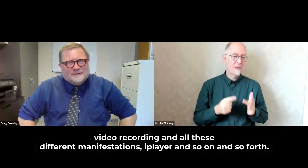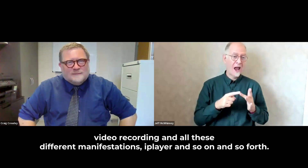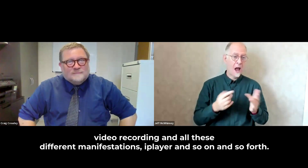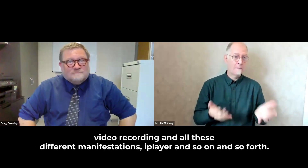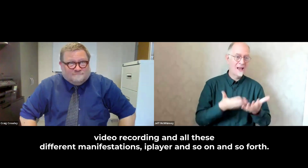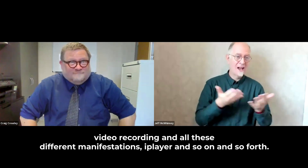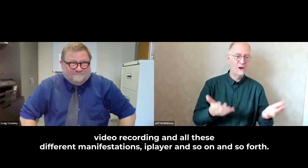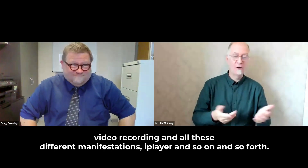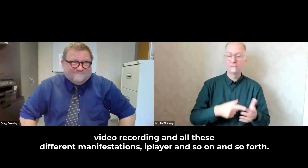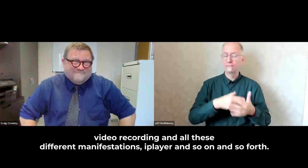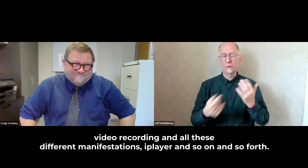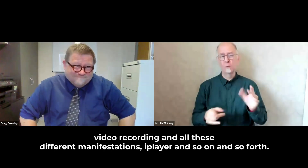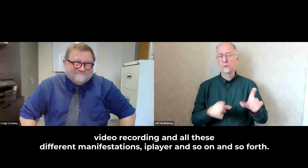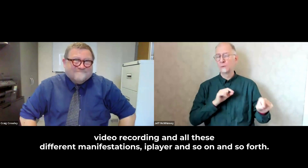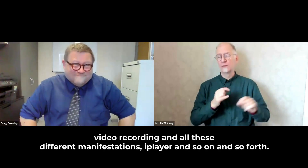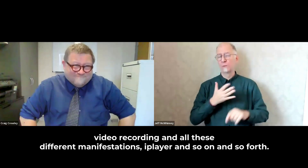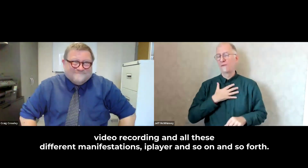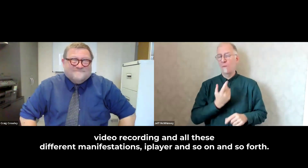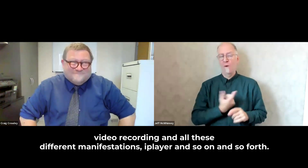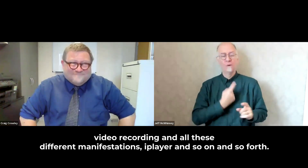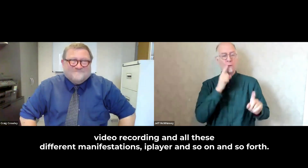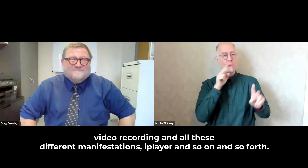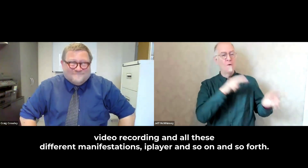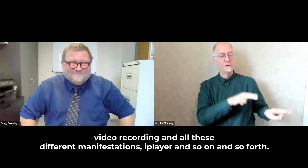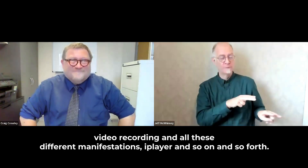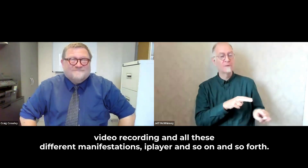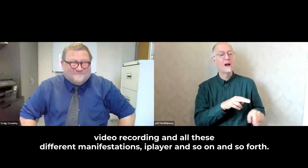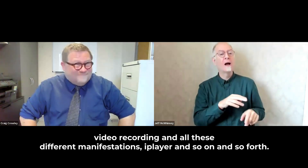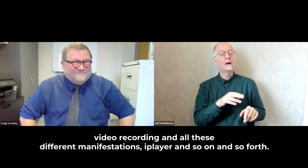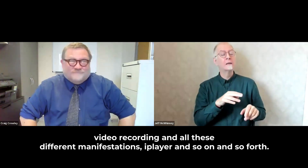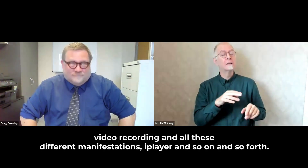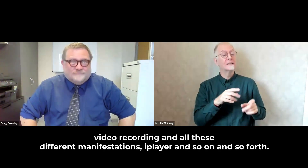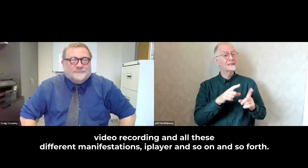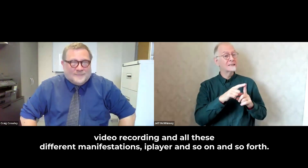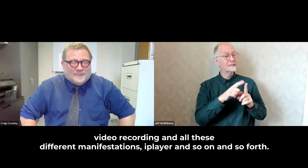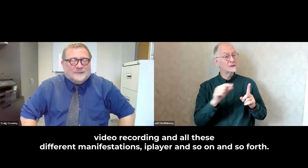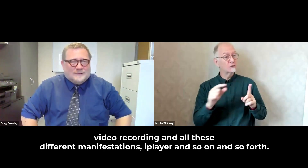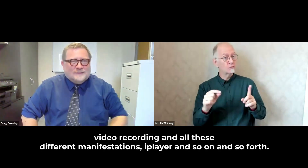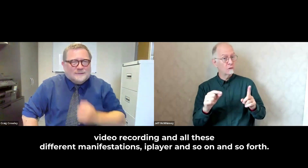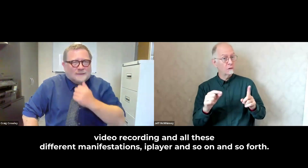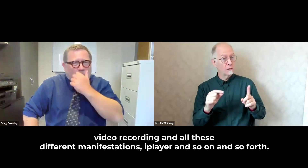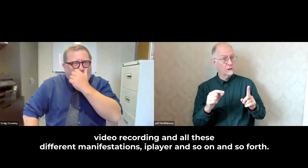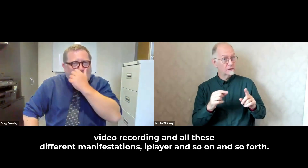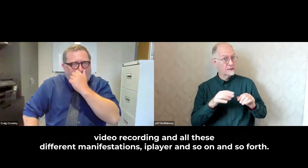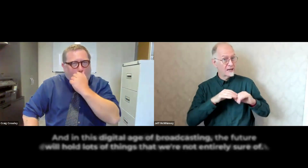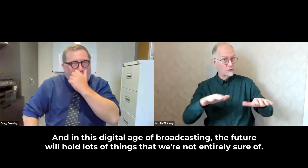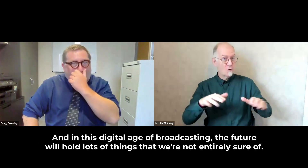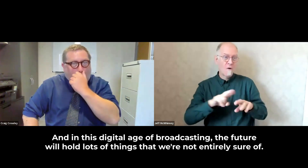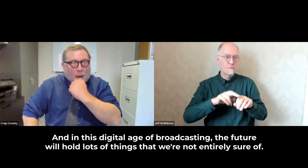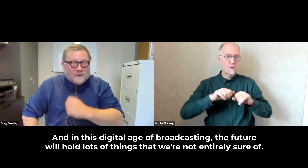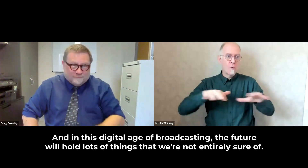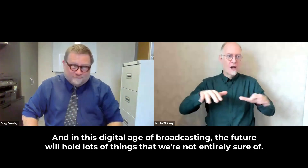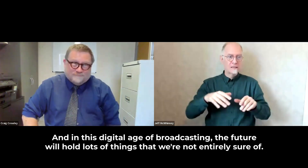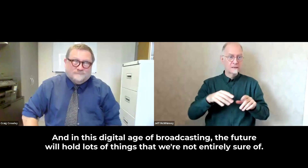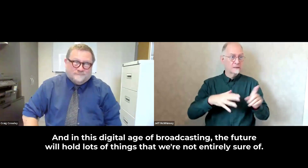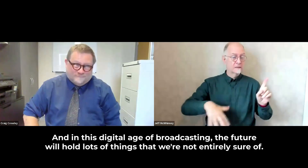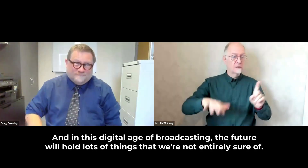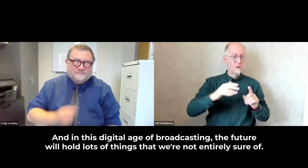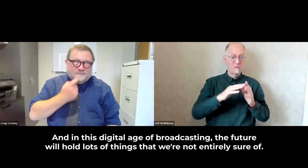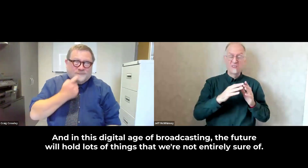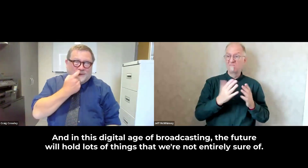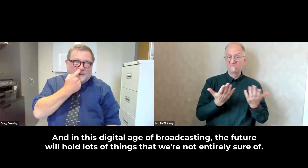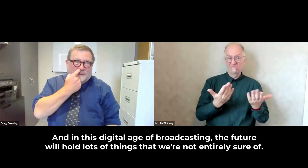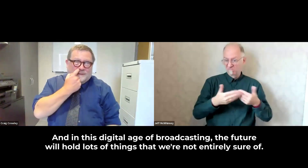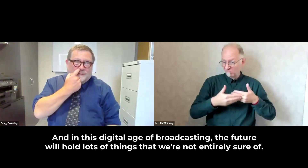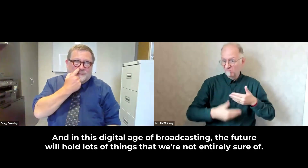gone through video recording and all these different manifestations, iPlayers, and so on and so forth. And in this digital